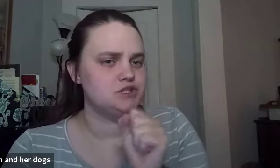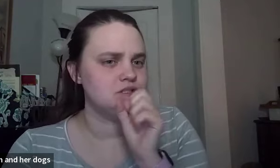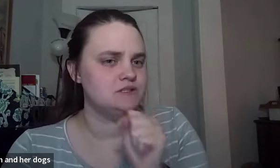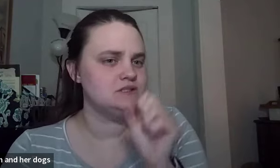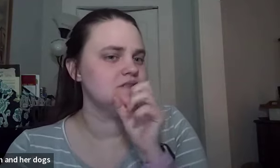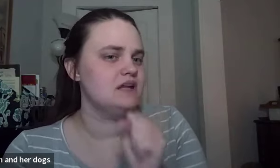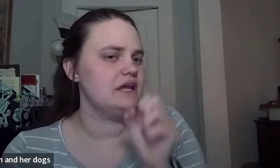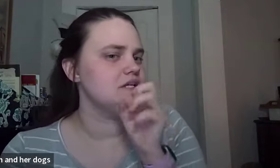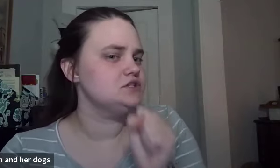Age.